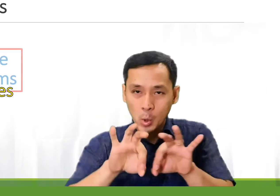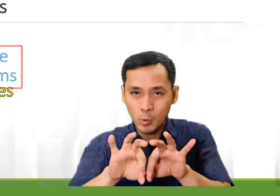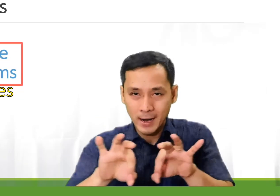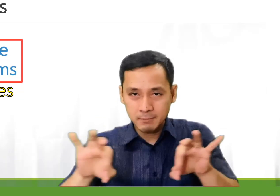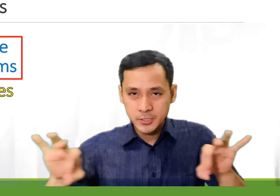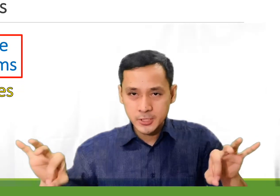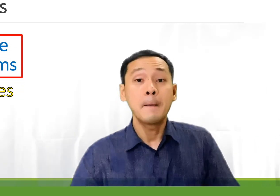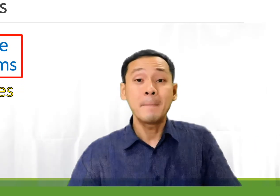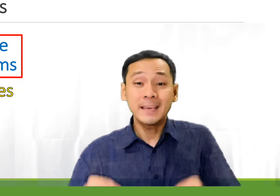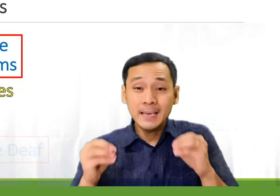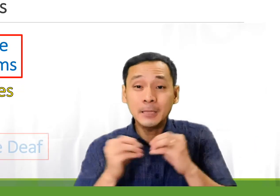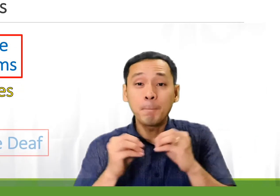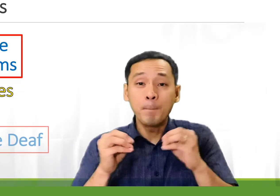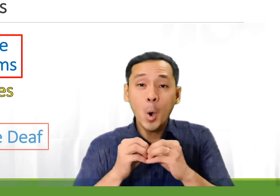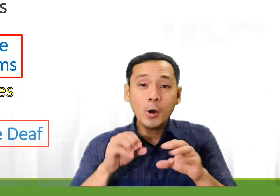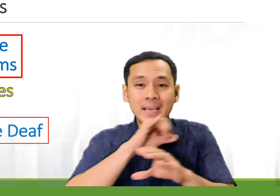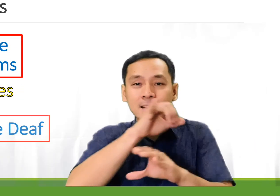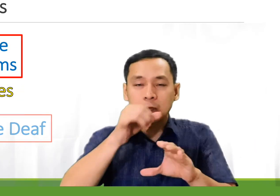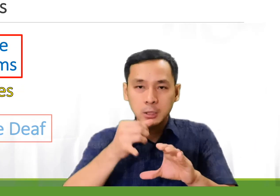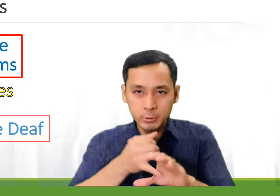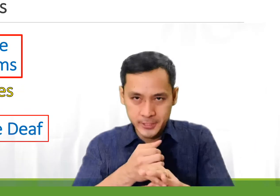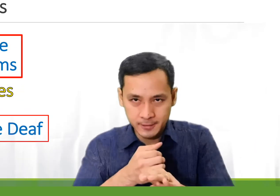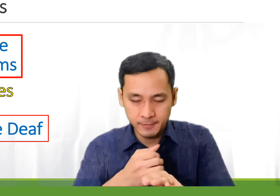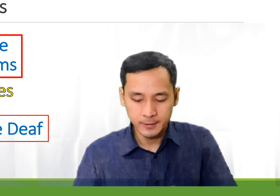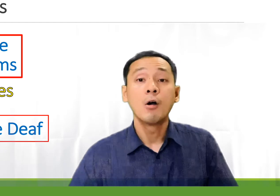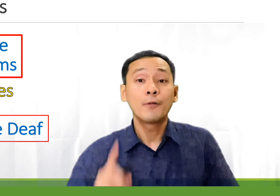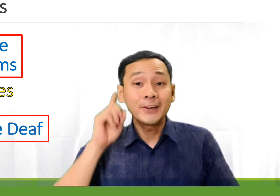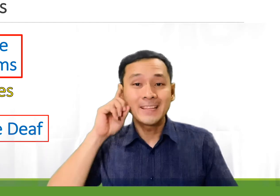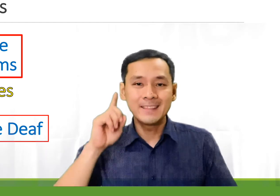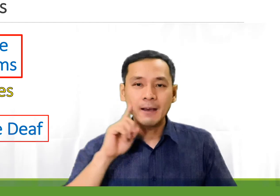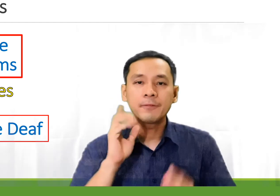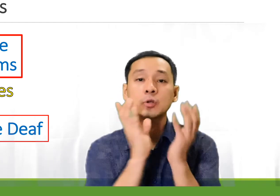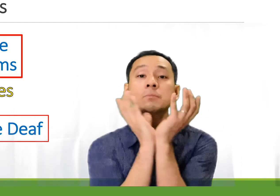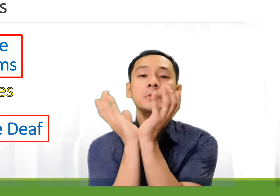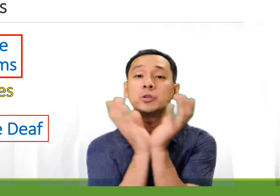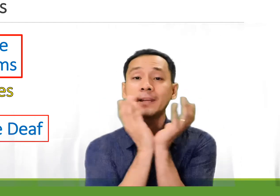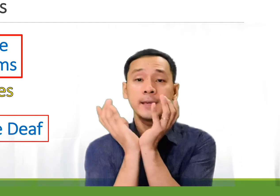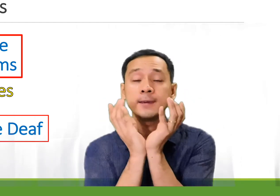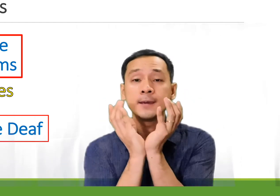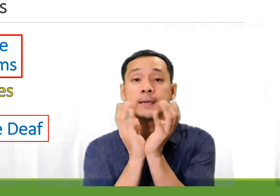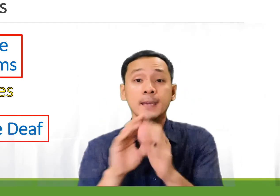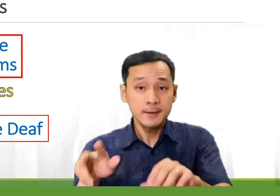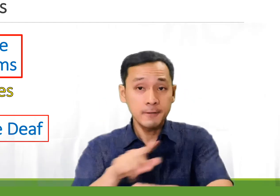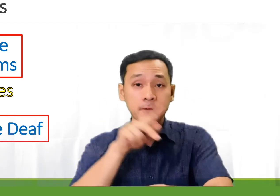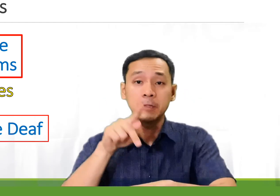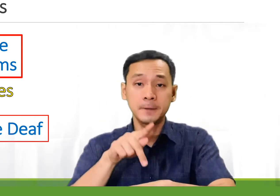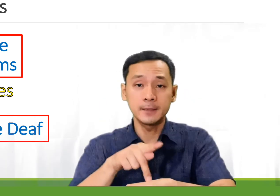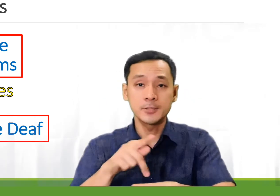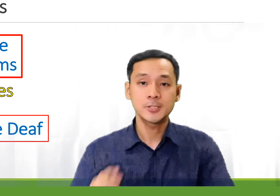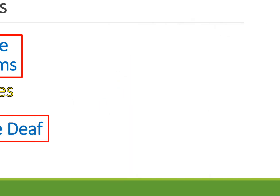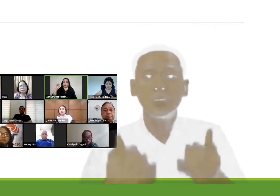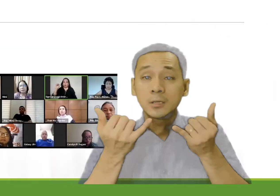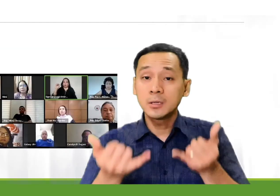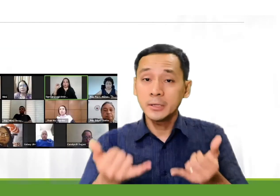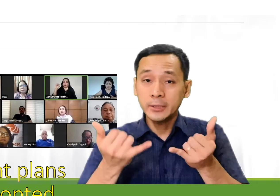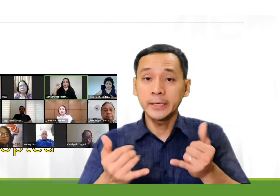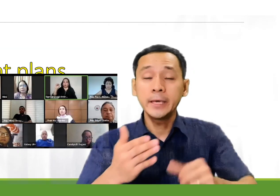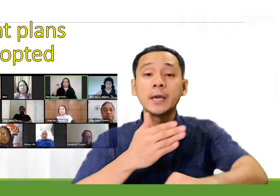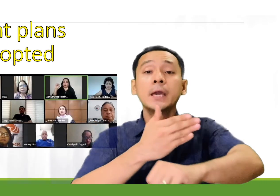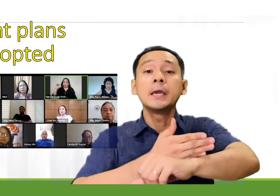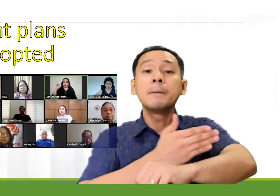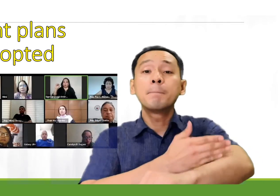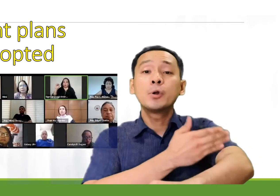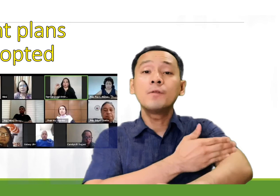degree programs, making it more inclusive for the deaf community in the Philippines.